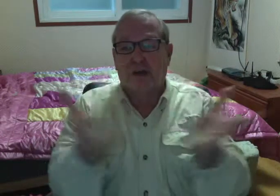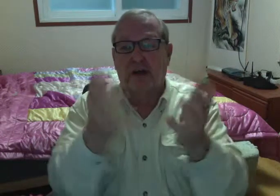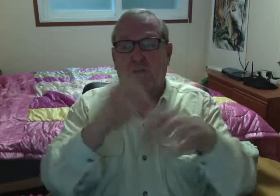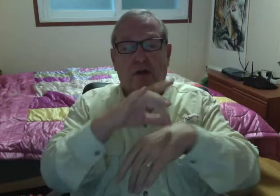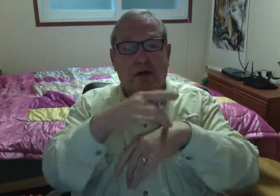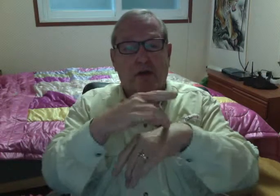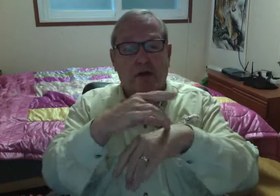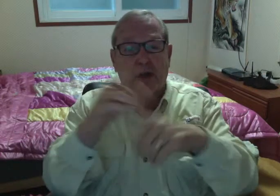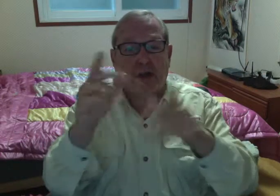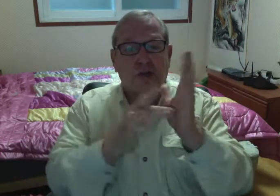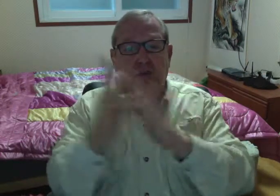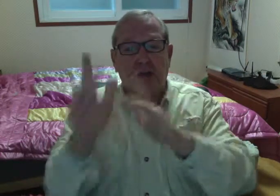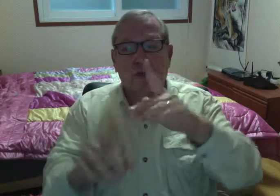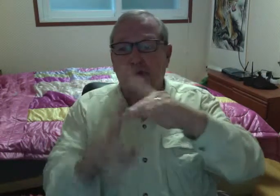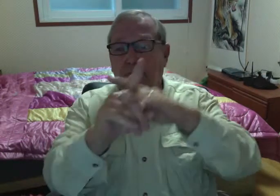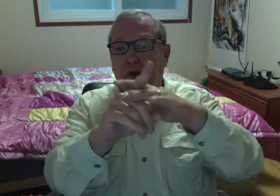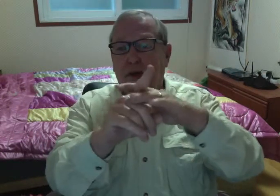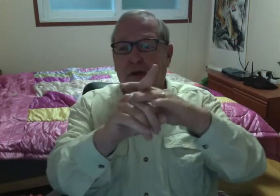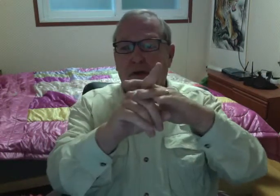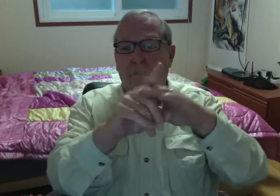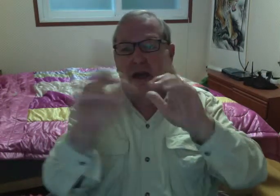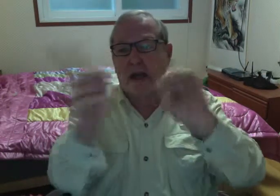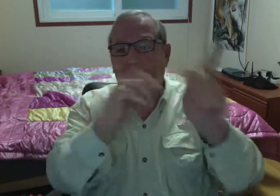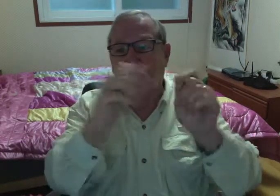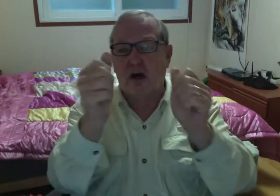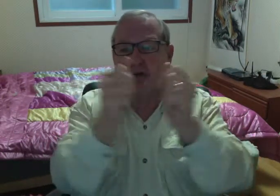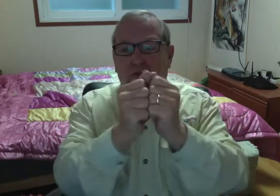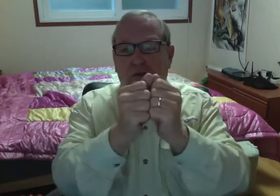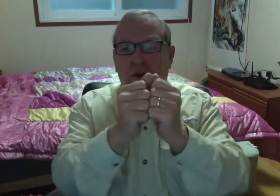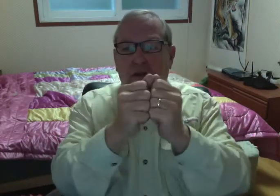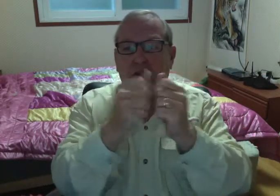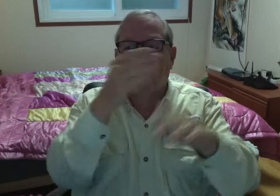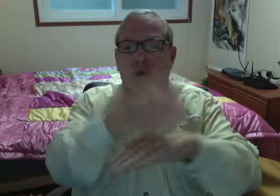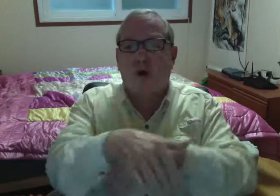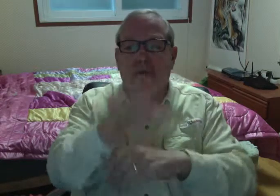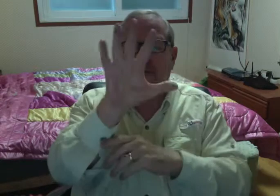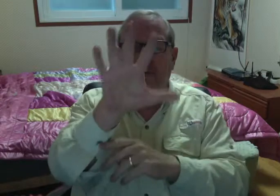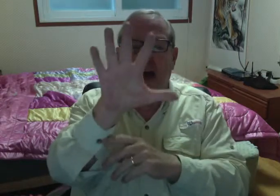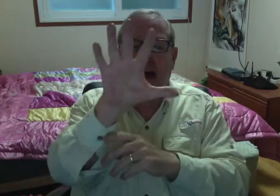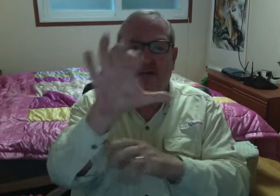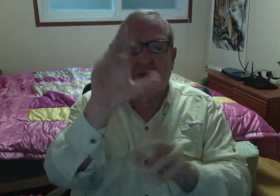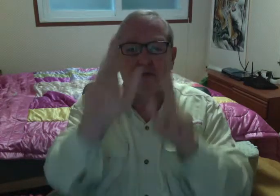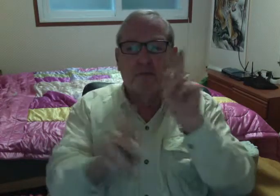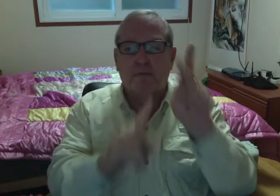talked with over 500 people at one time, the same time.